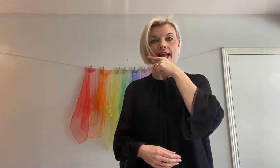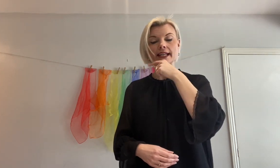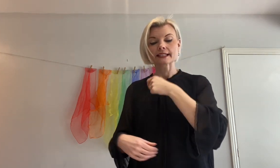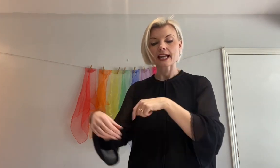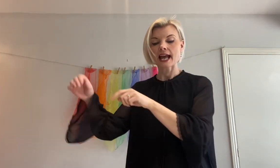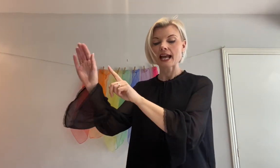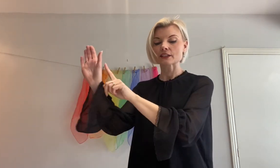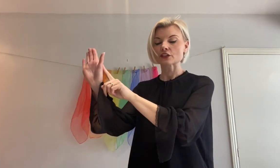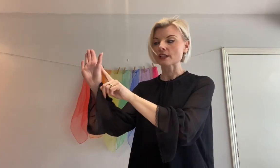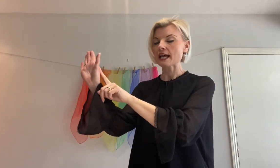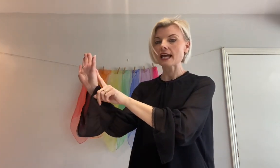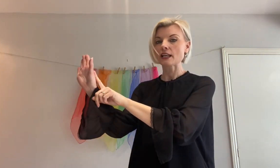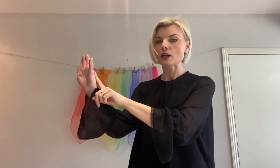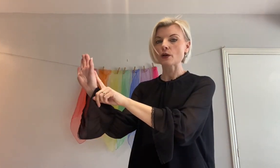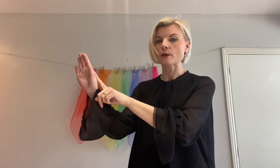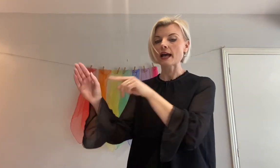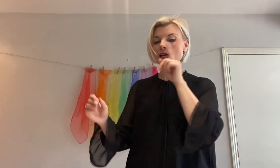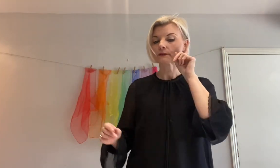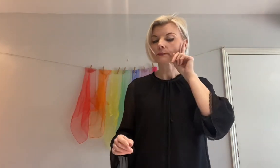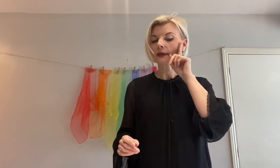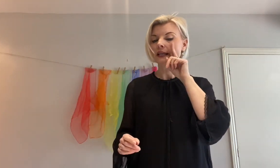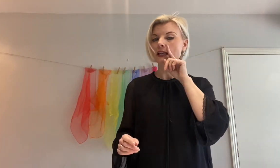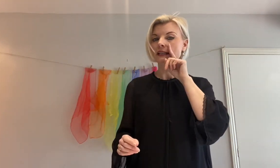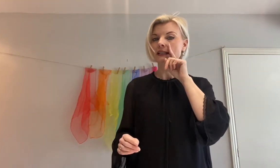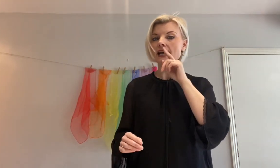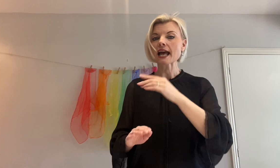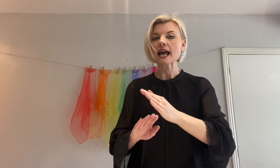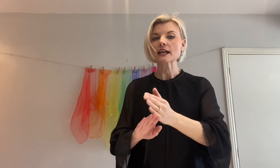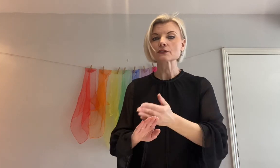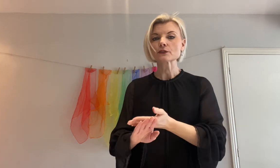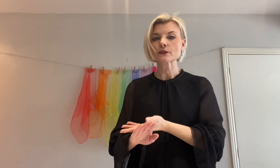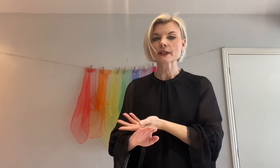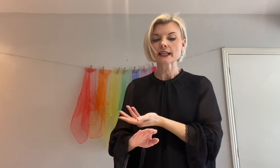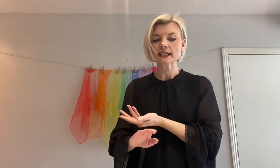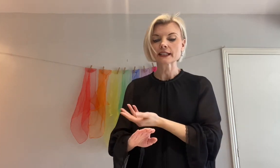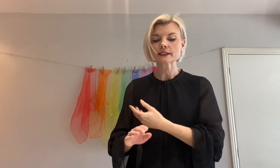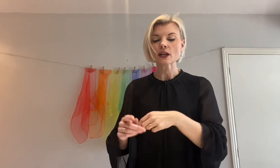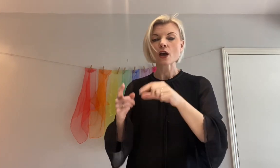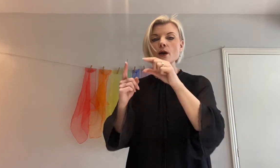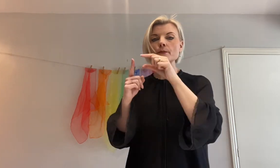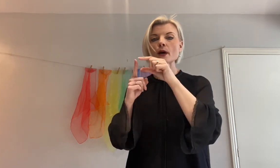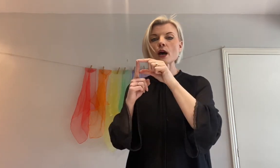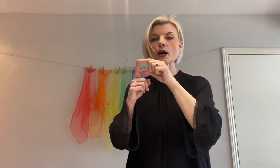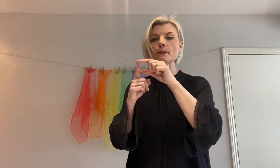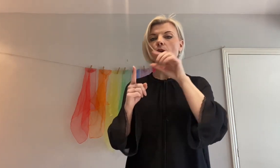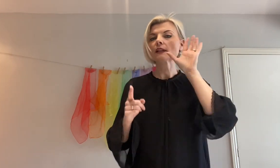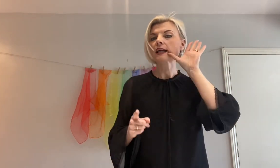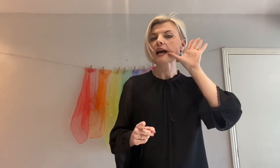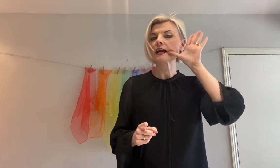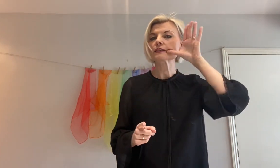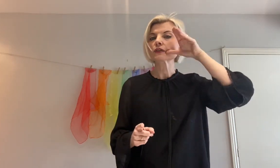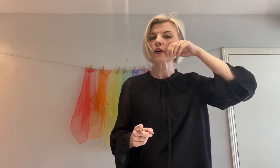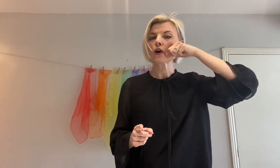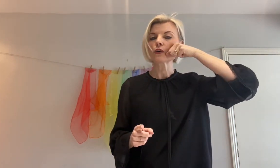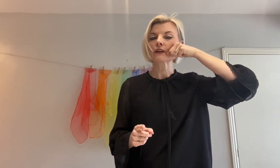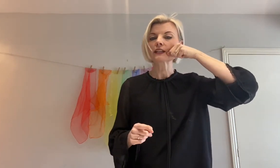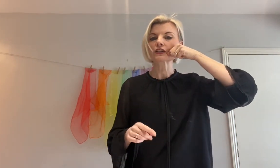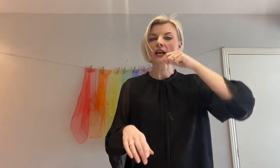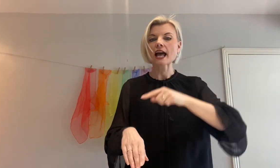Red and yellow and pink and green, purple and orange and